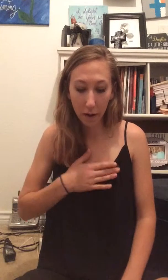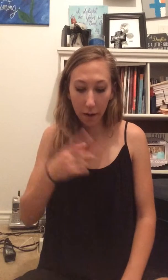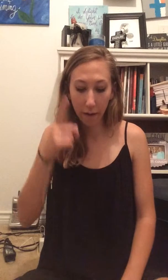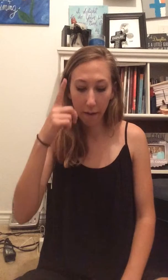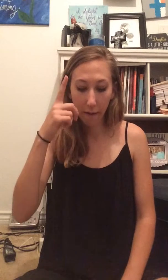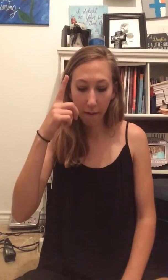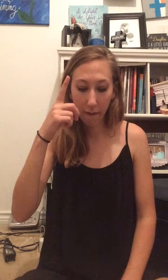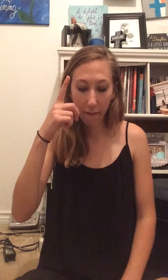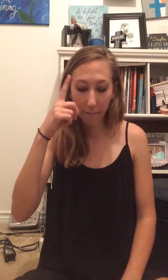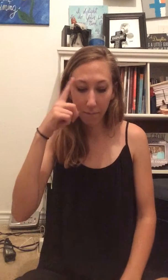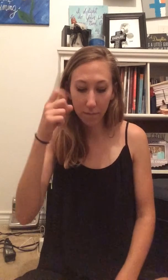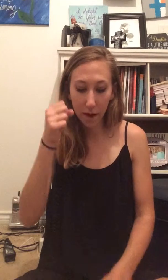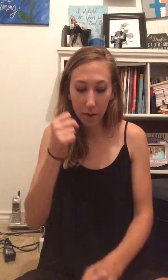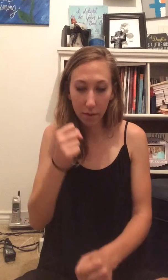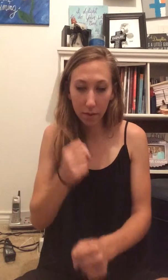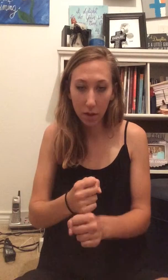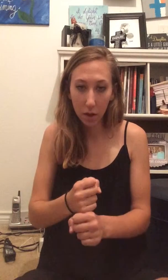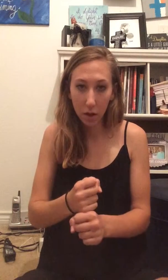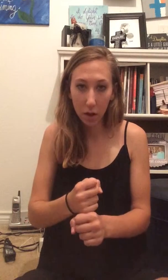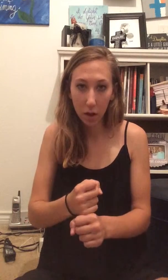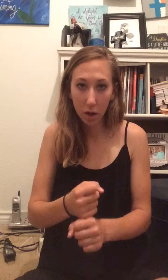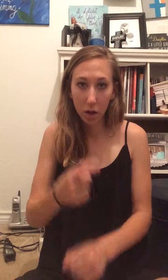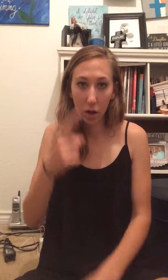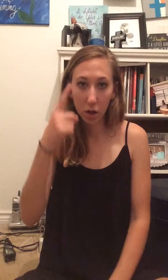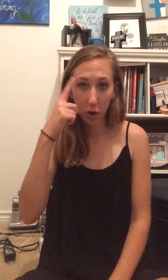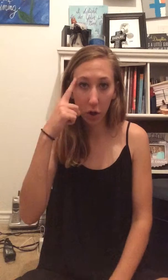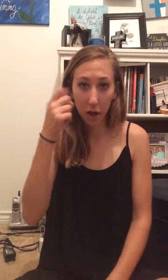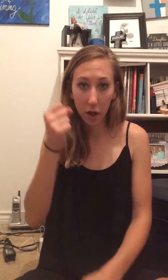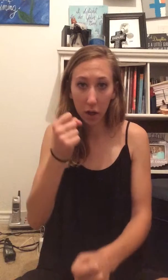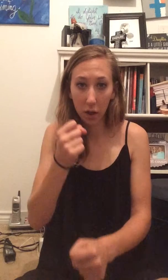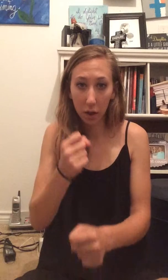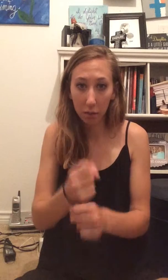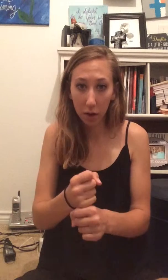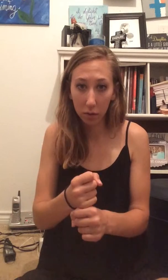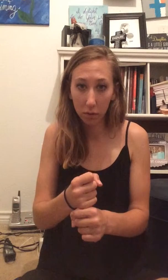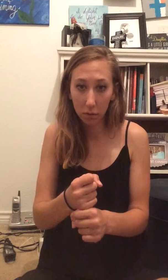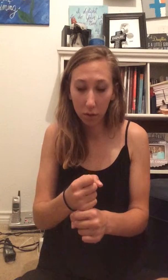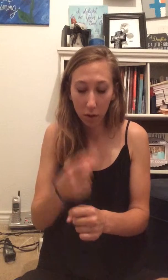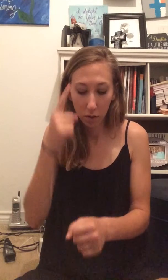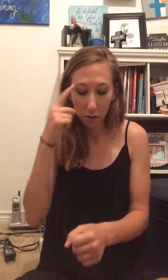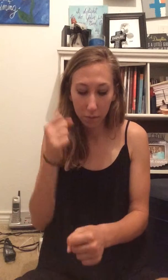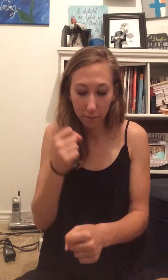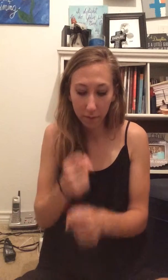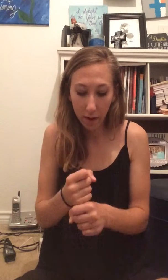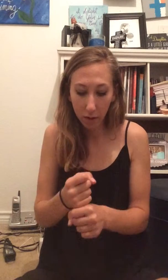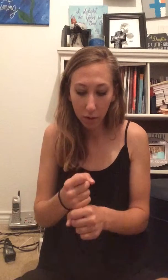faith, touch your head and then come down. So my faith